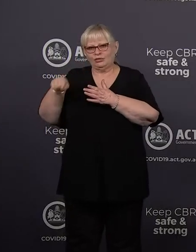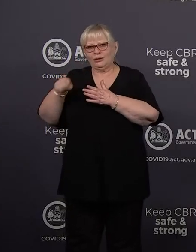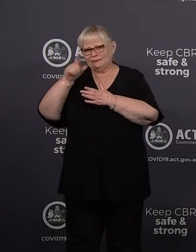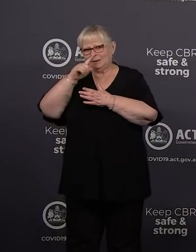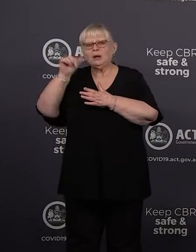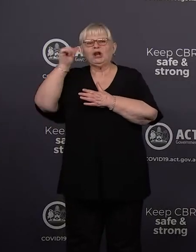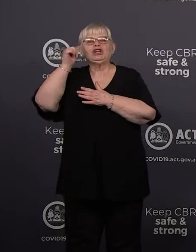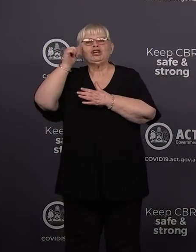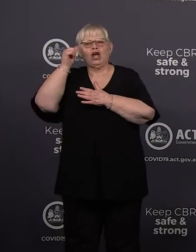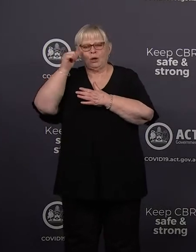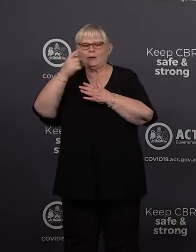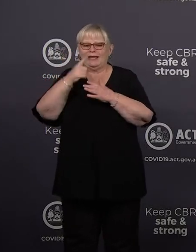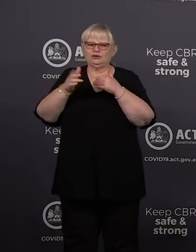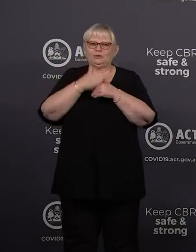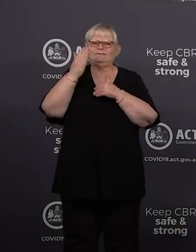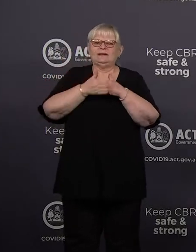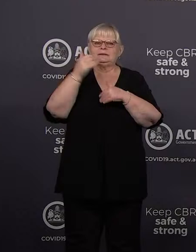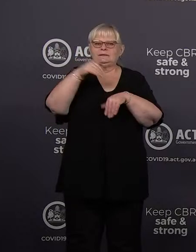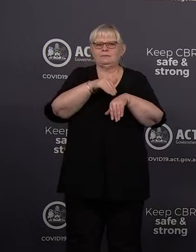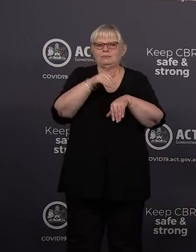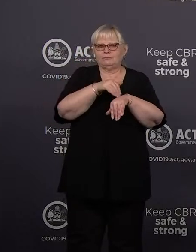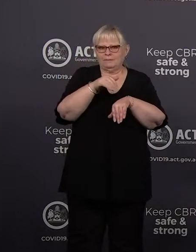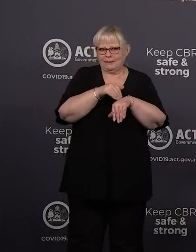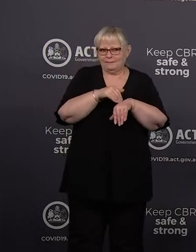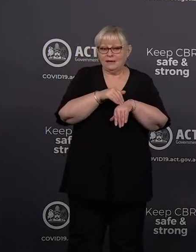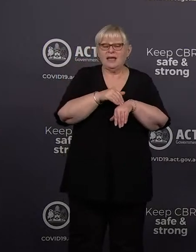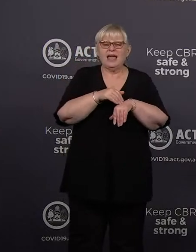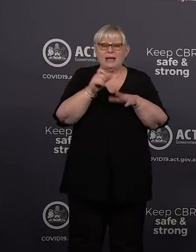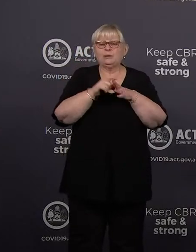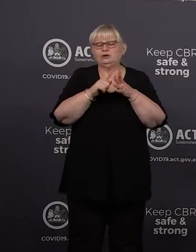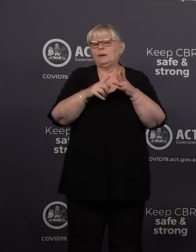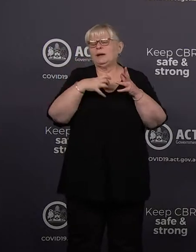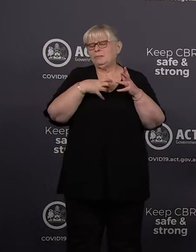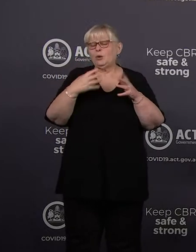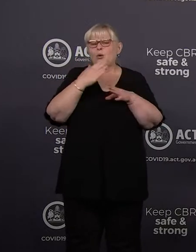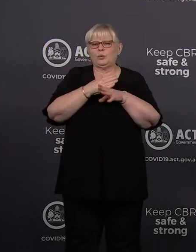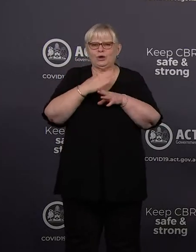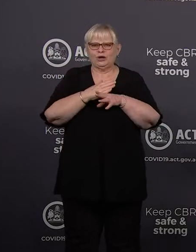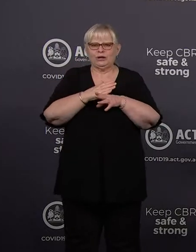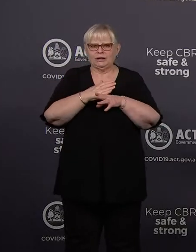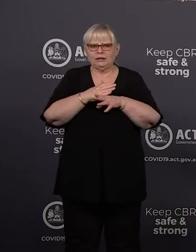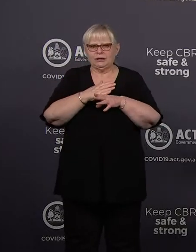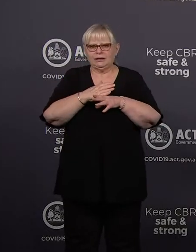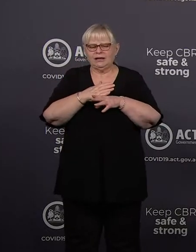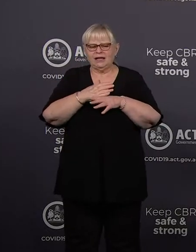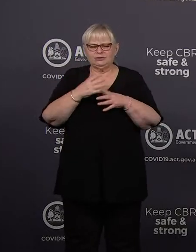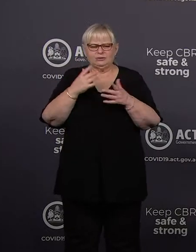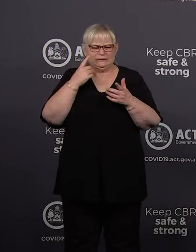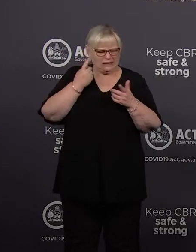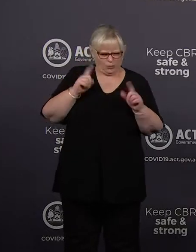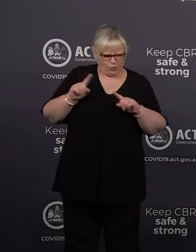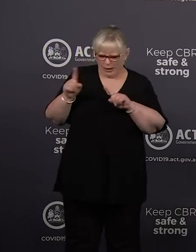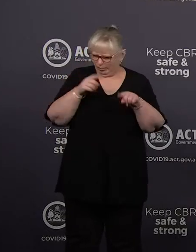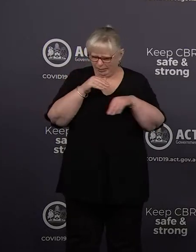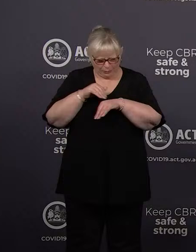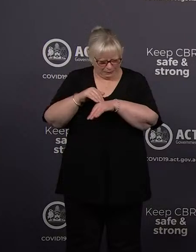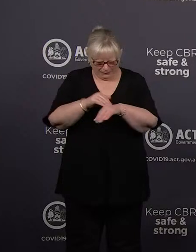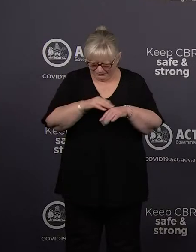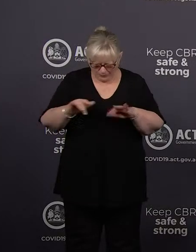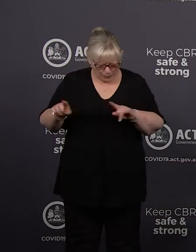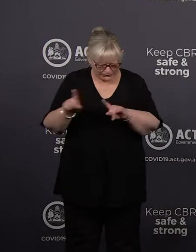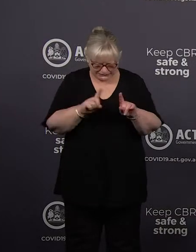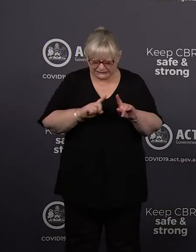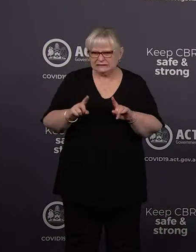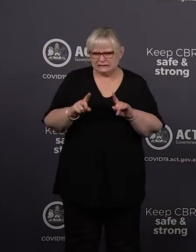could be addressed. And some more work is going on to understand what some of the underlying issues were in those connections